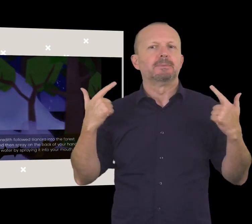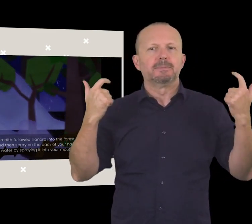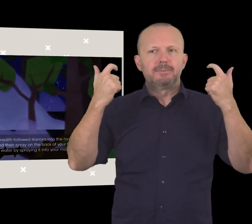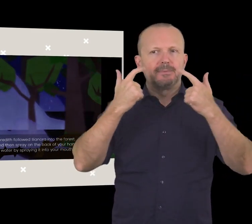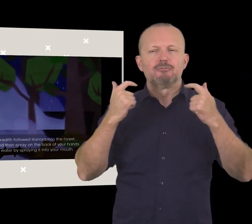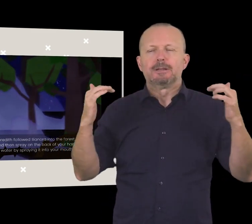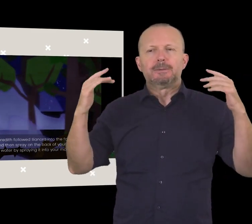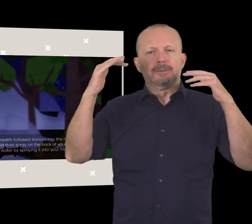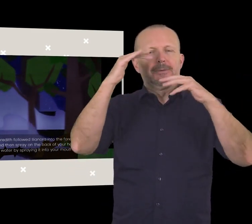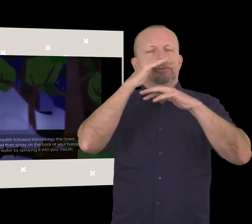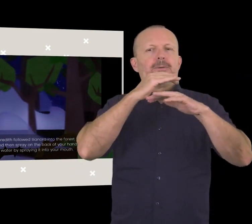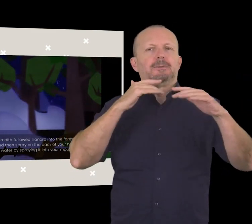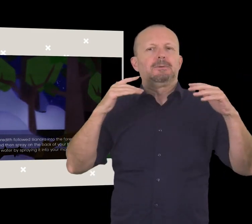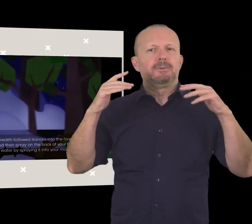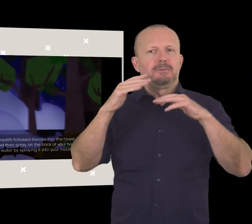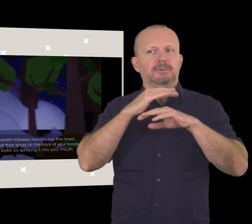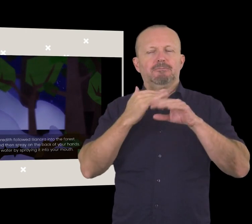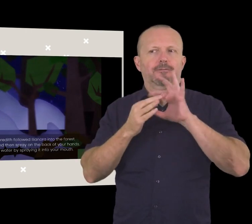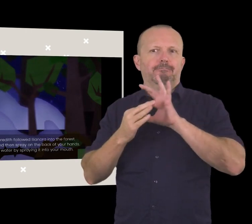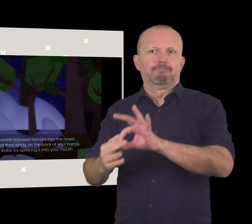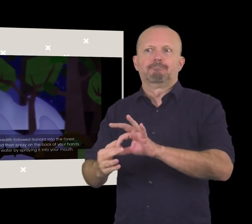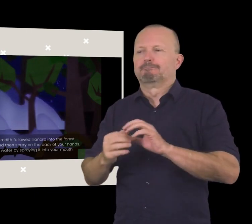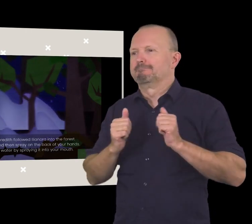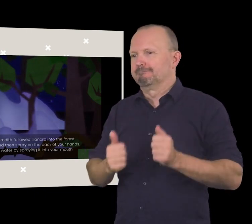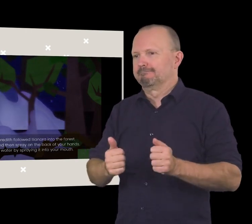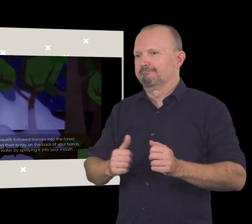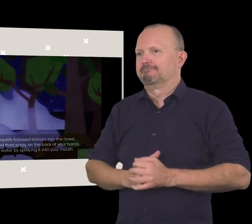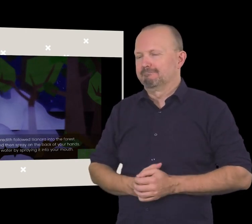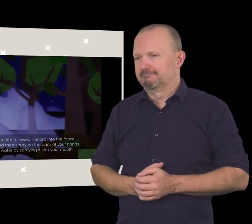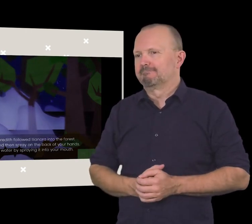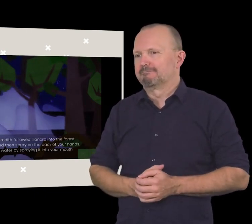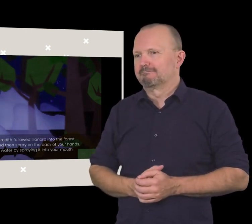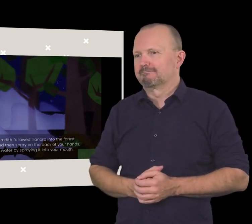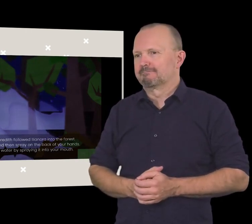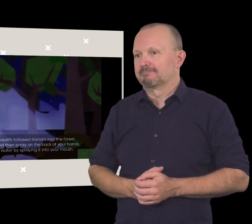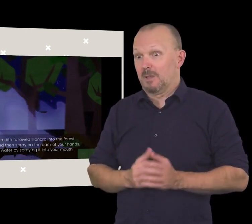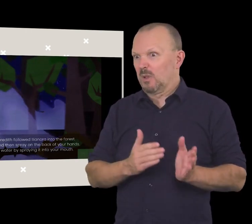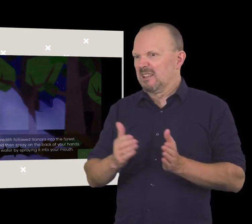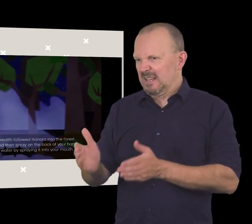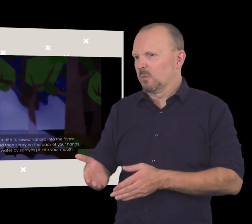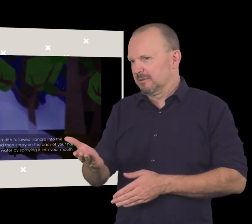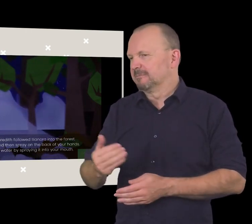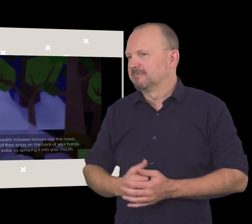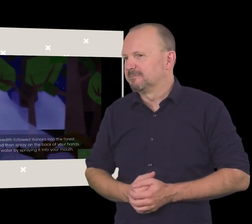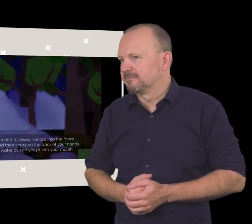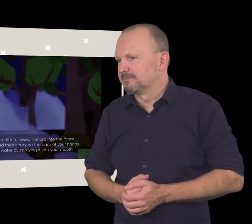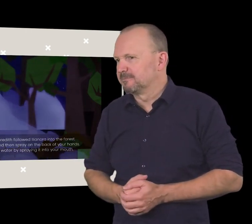Really just gets you into that mood feeling in the forest. That's awesome.